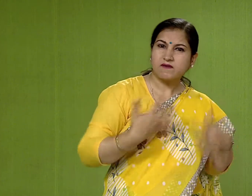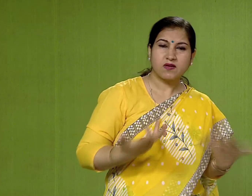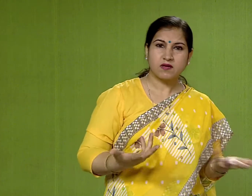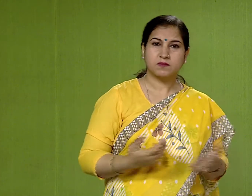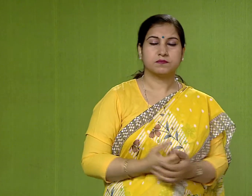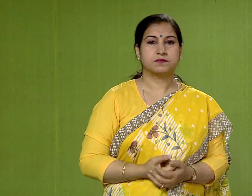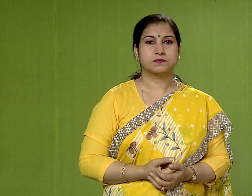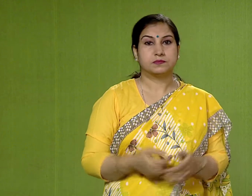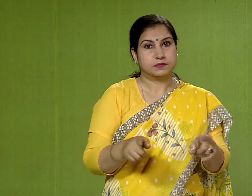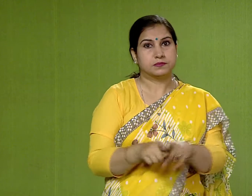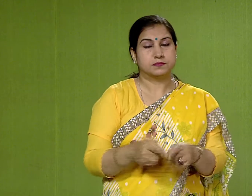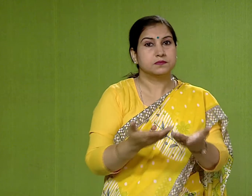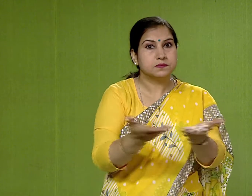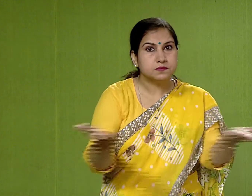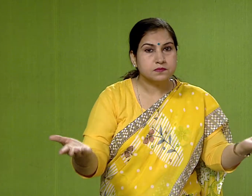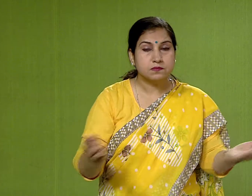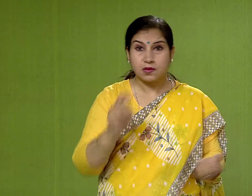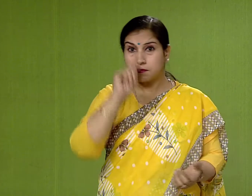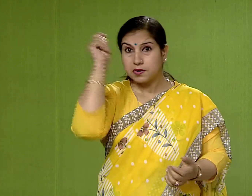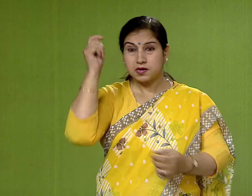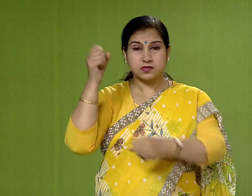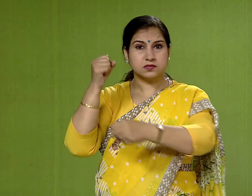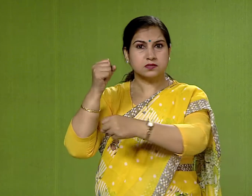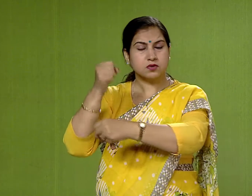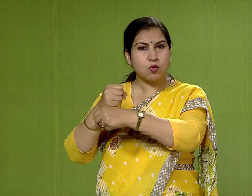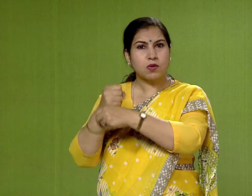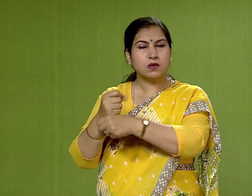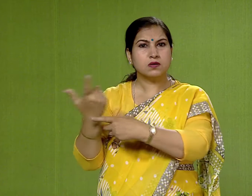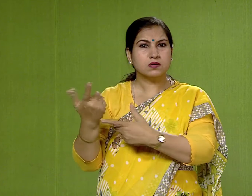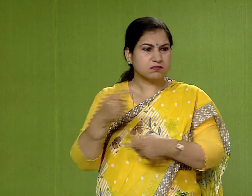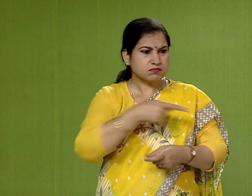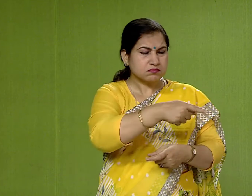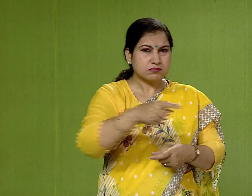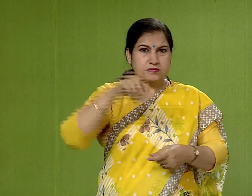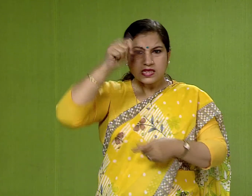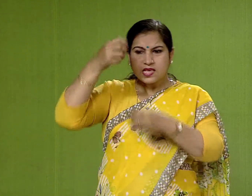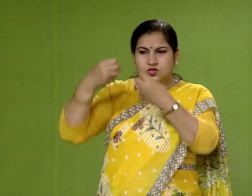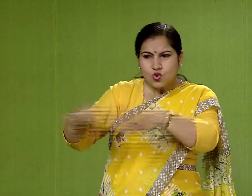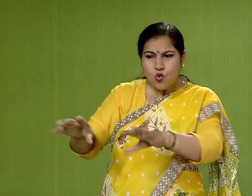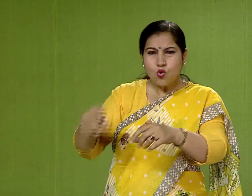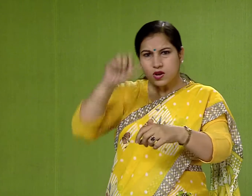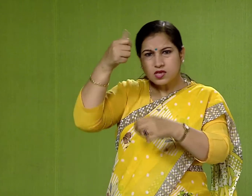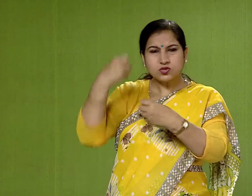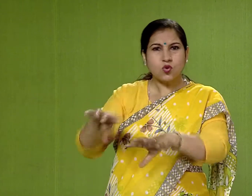Dear learners, the British suppressed the Quit India movement by